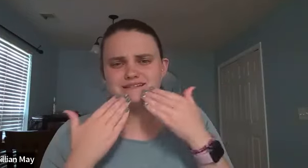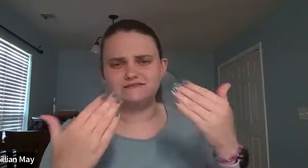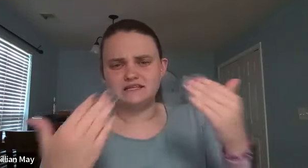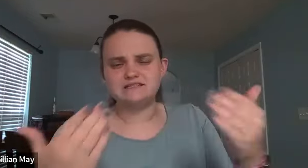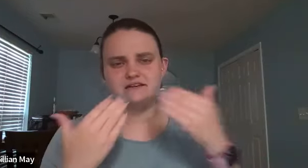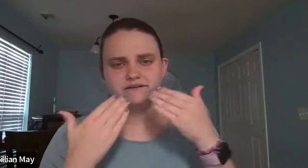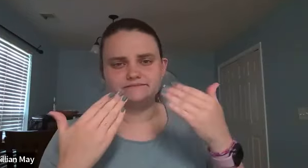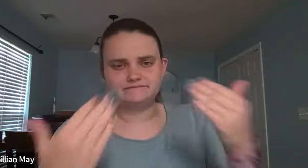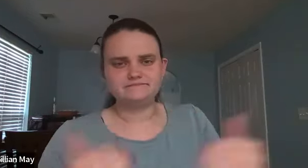this, Thanksgiving.